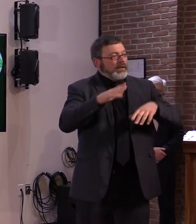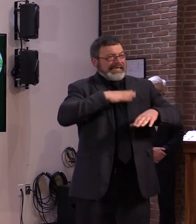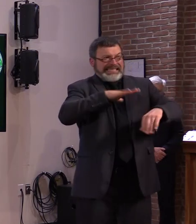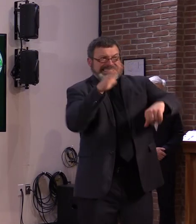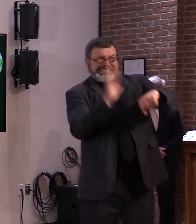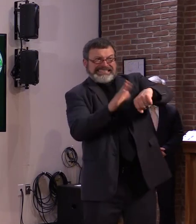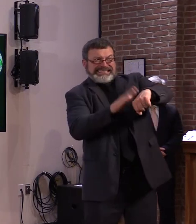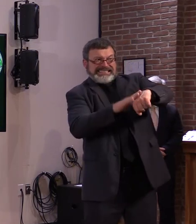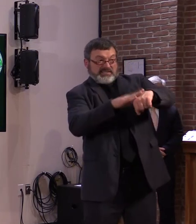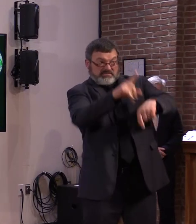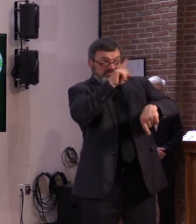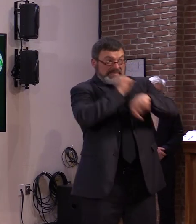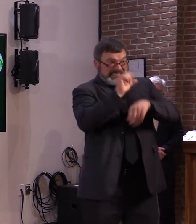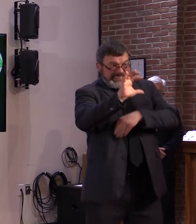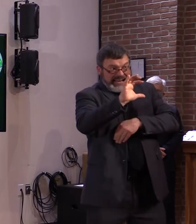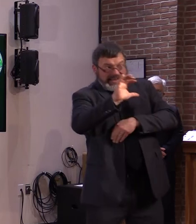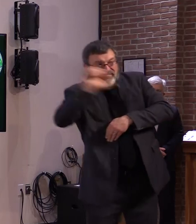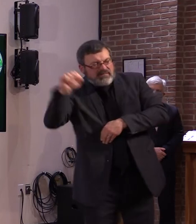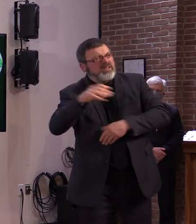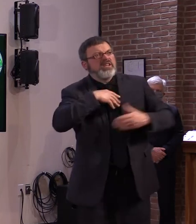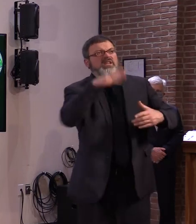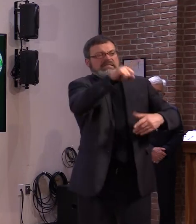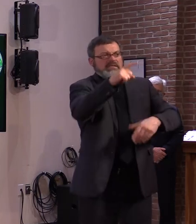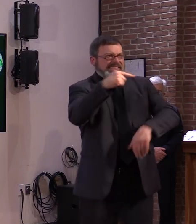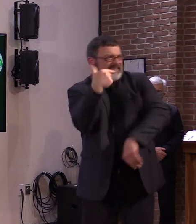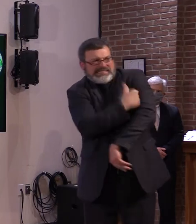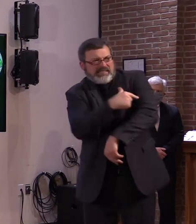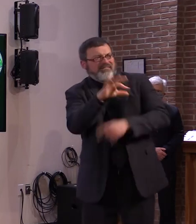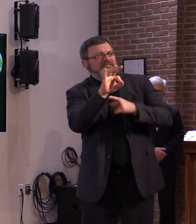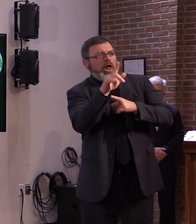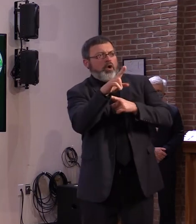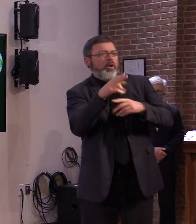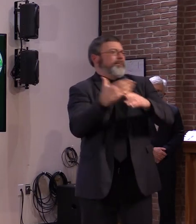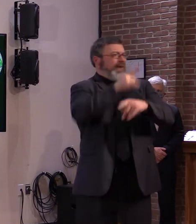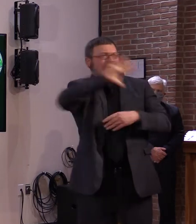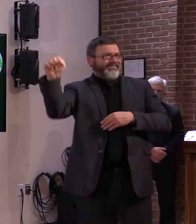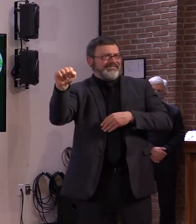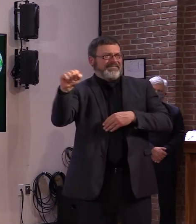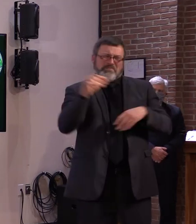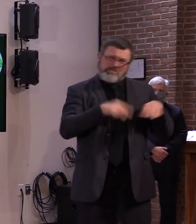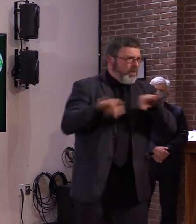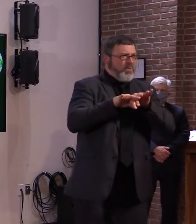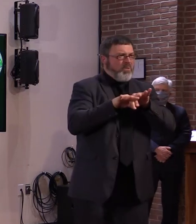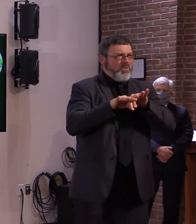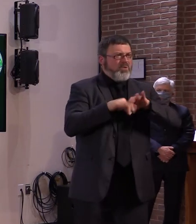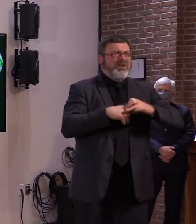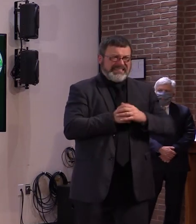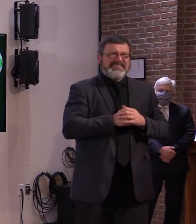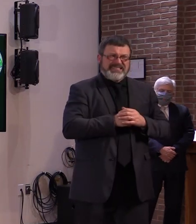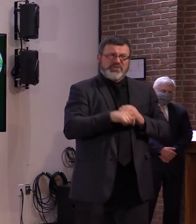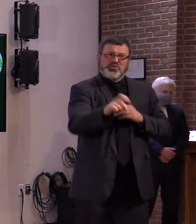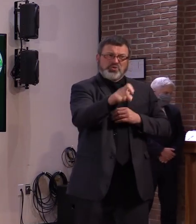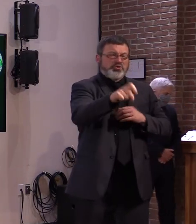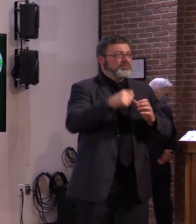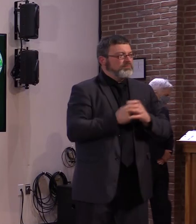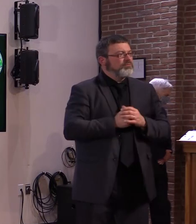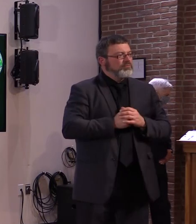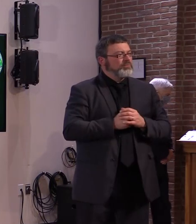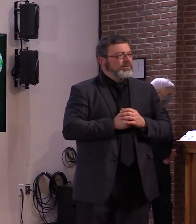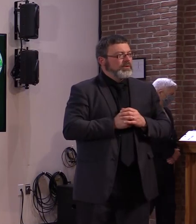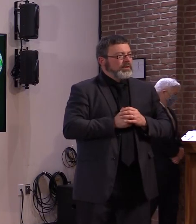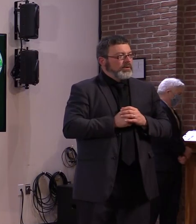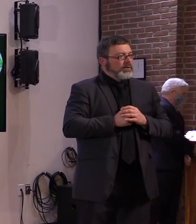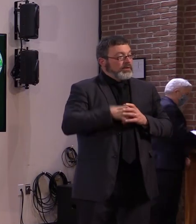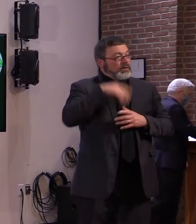Like we saw with high school graduations in June and recently with Halloween, Vermonters are really good at finding creative ways to celebrate, even in the middle